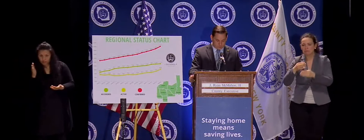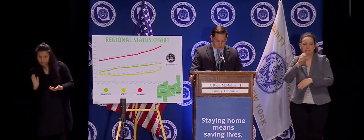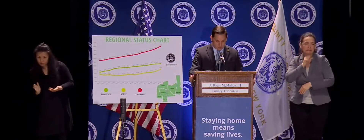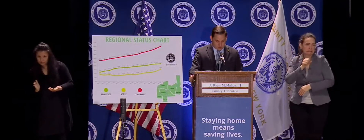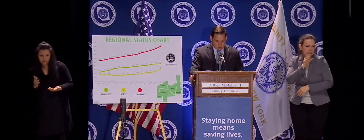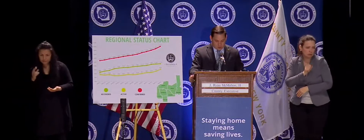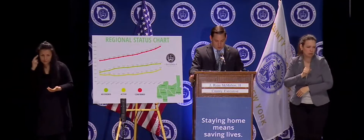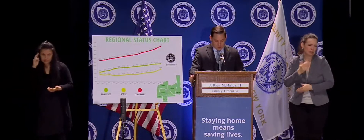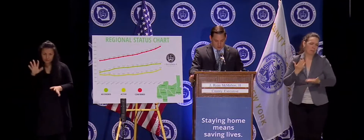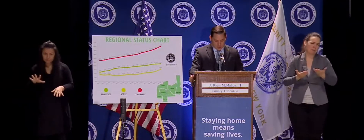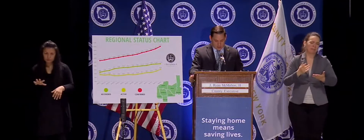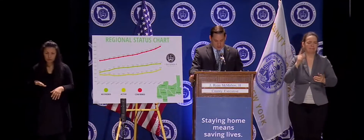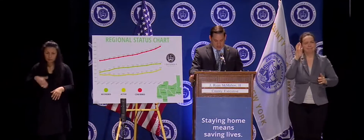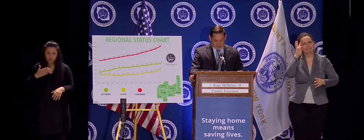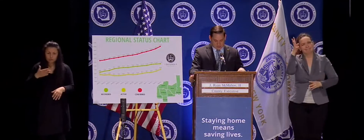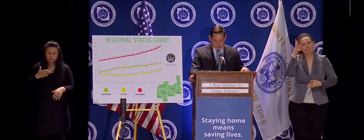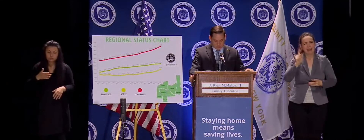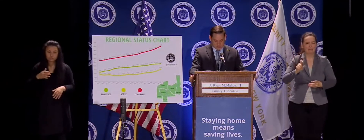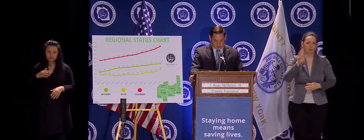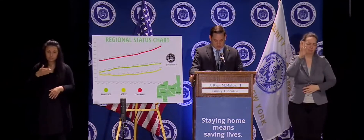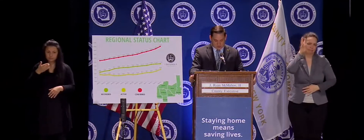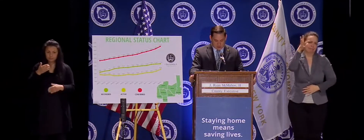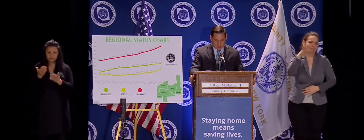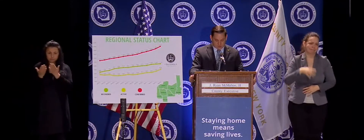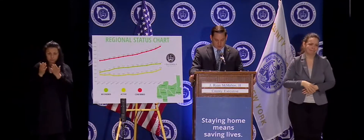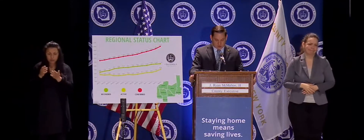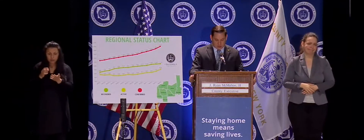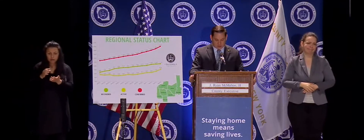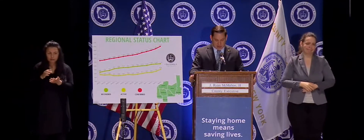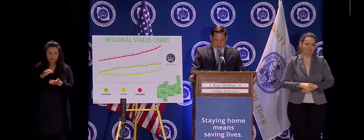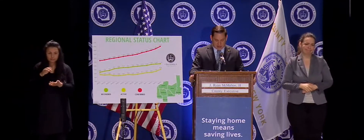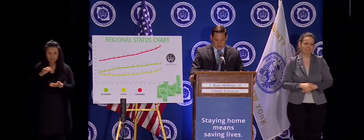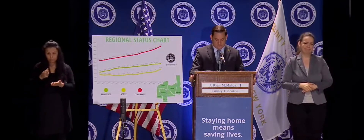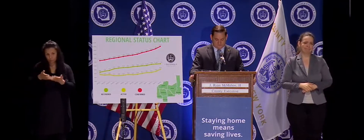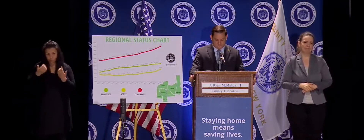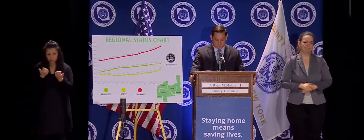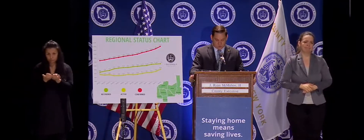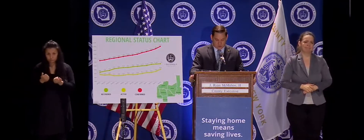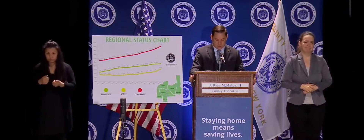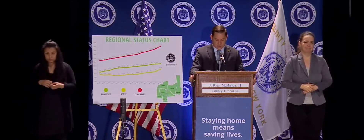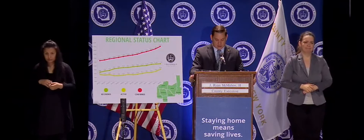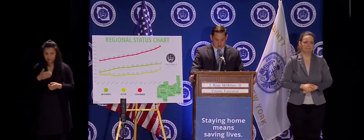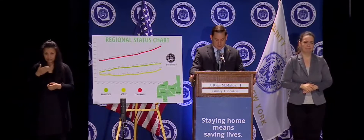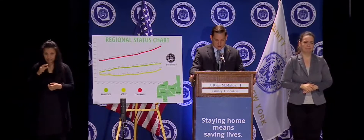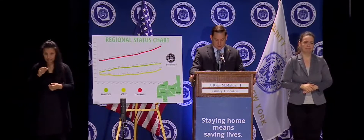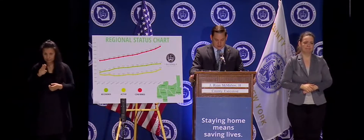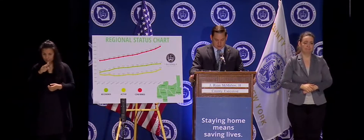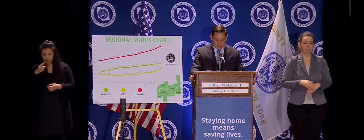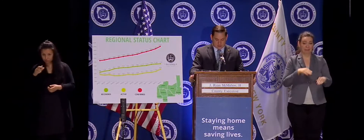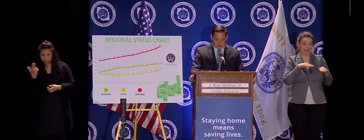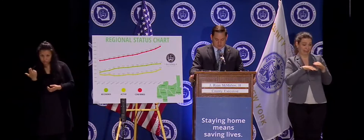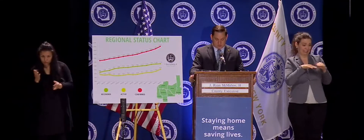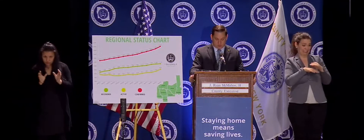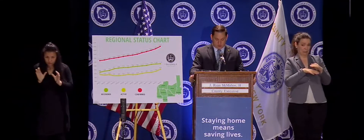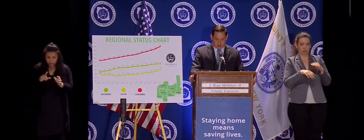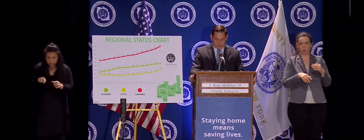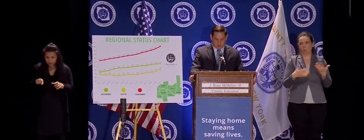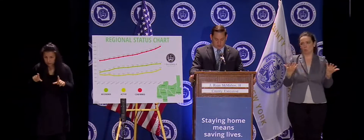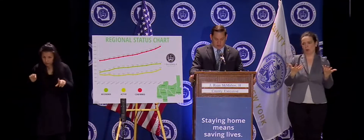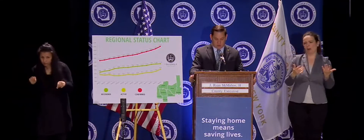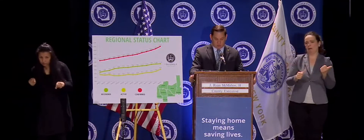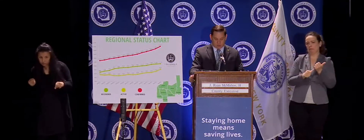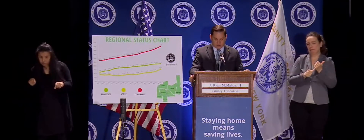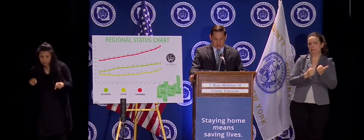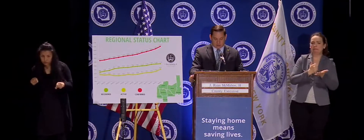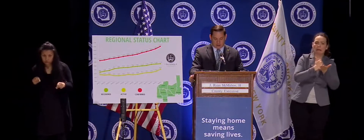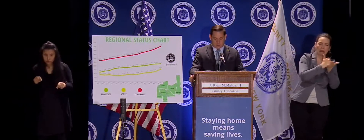libraries. And access to assistance, our Upstate Triage Hotline. Again, I think this is an important number.